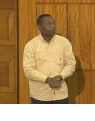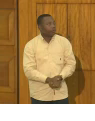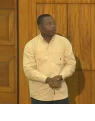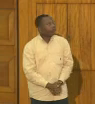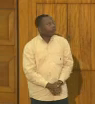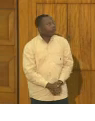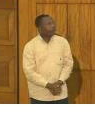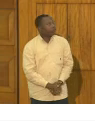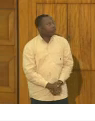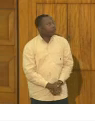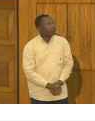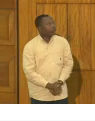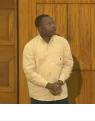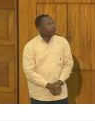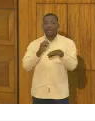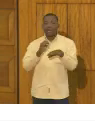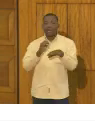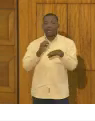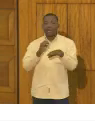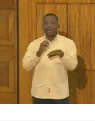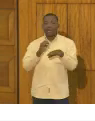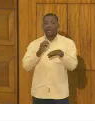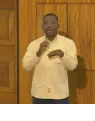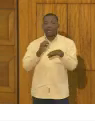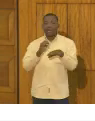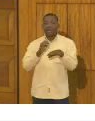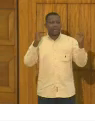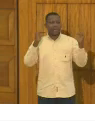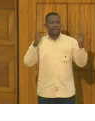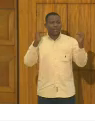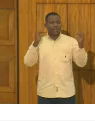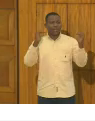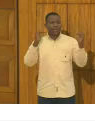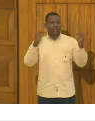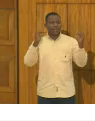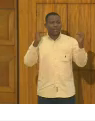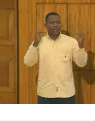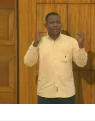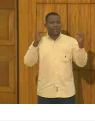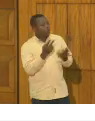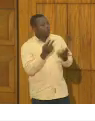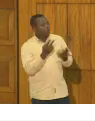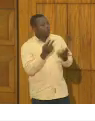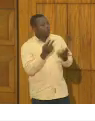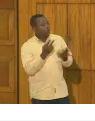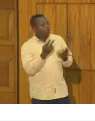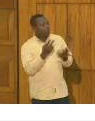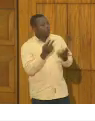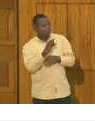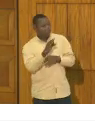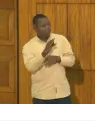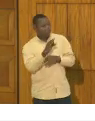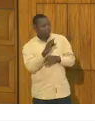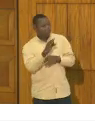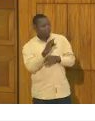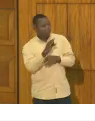Then, in the impact ranking of these HIV vaccine characteristics, we can see that efficacy ranked first because it was